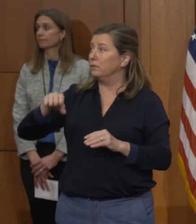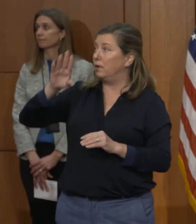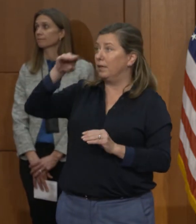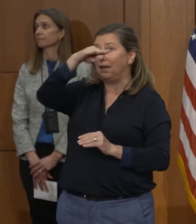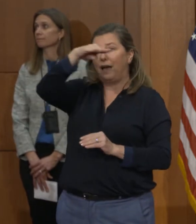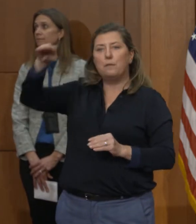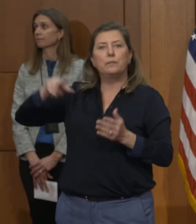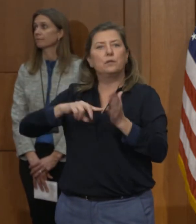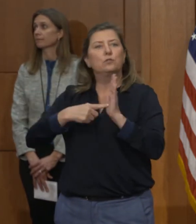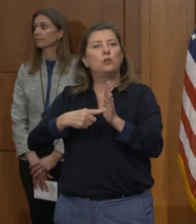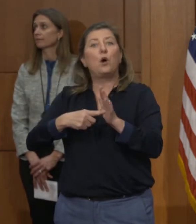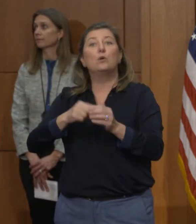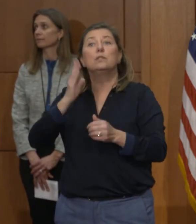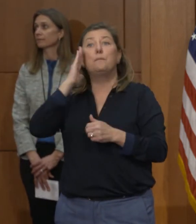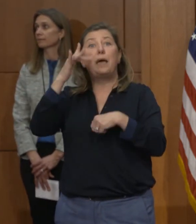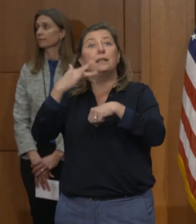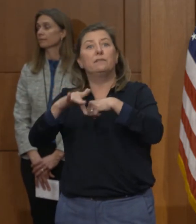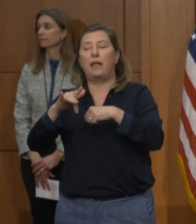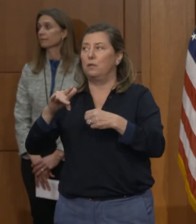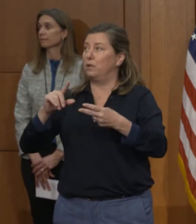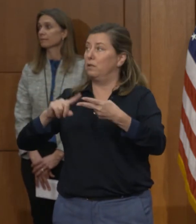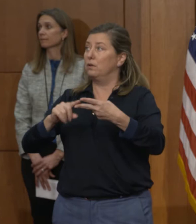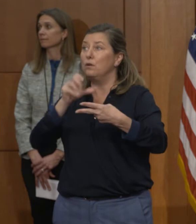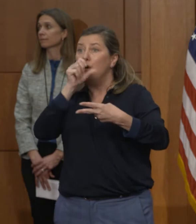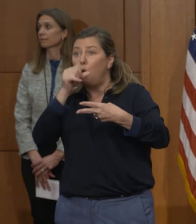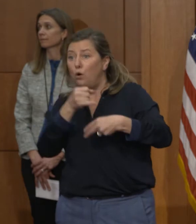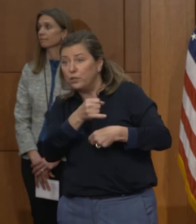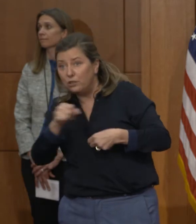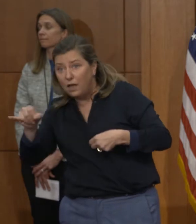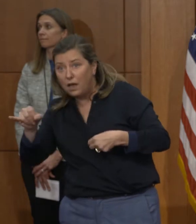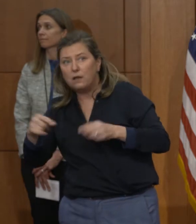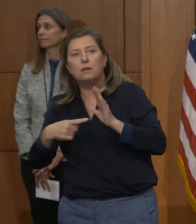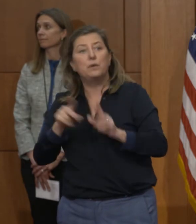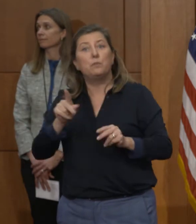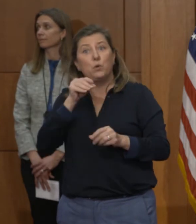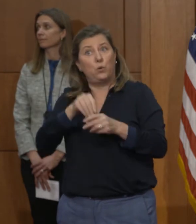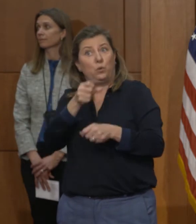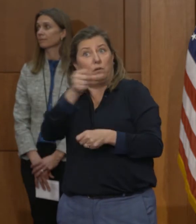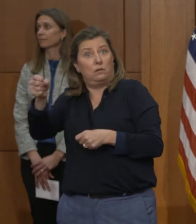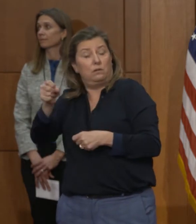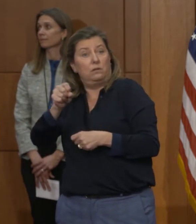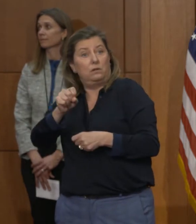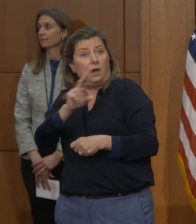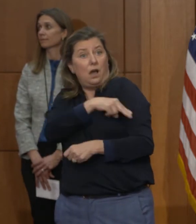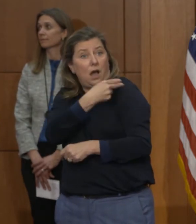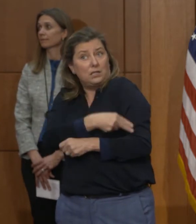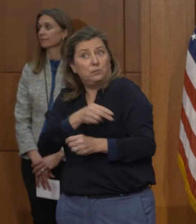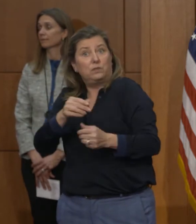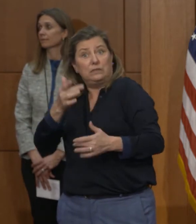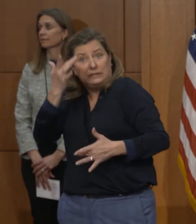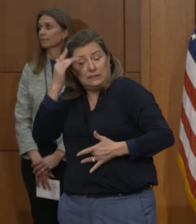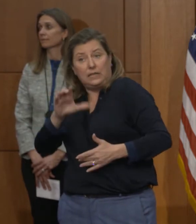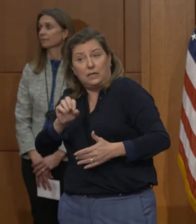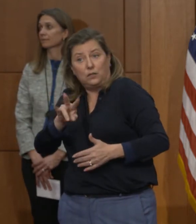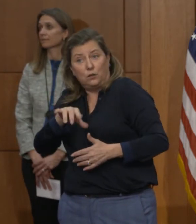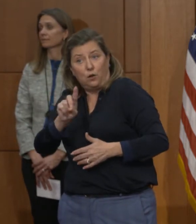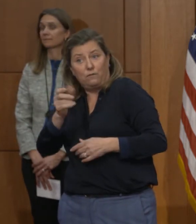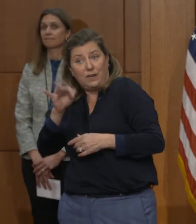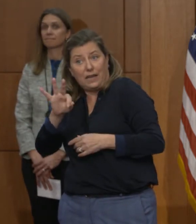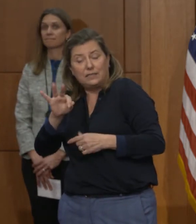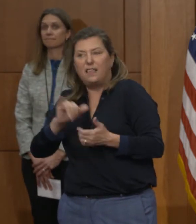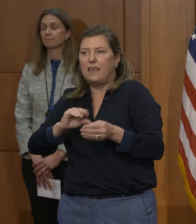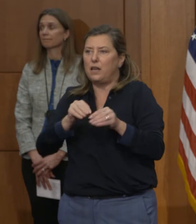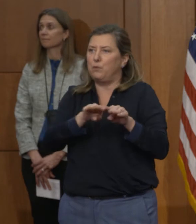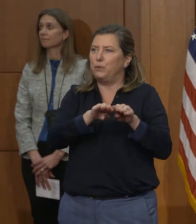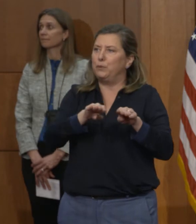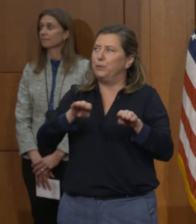available. The orange line shows that those hospitalized with COVID-19 remains flat.